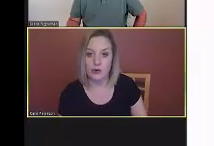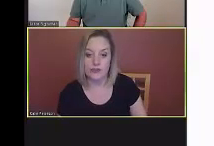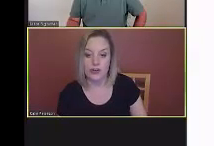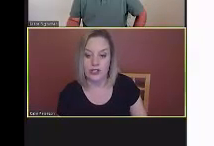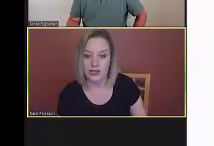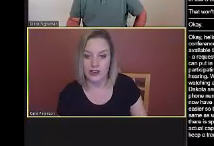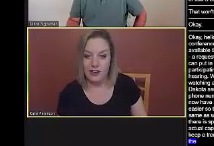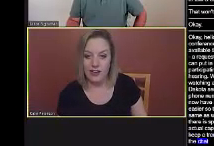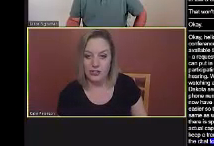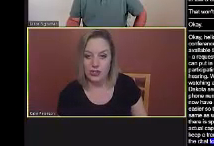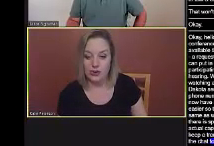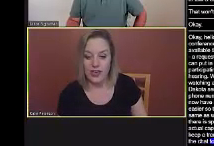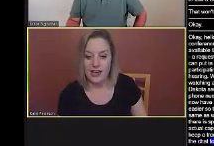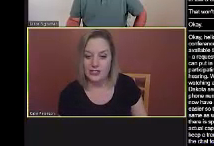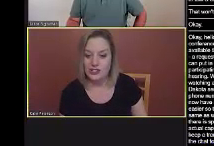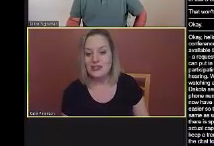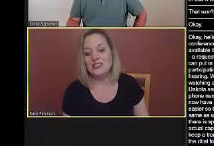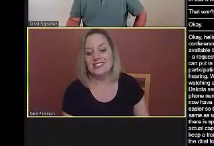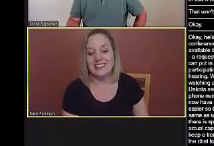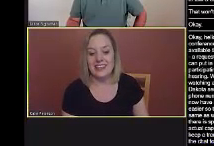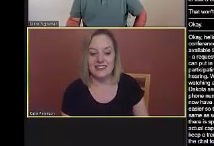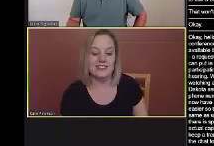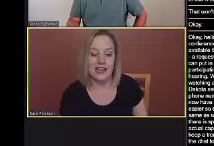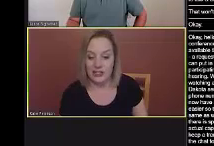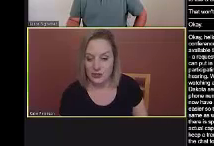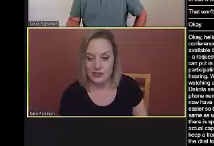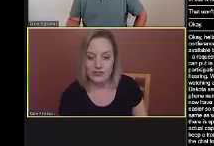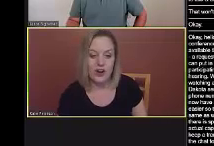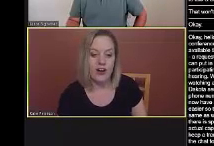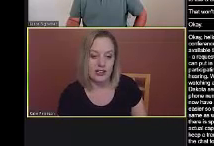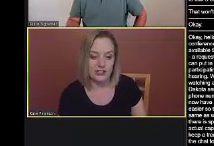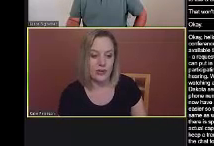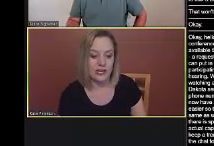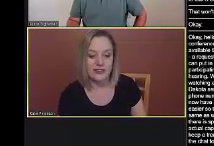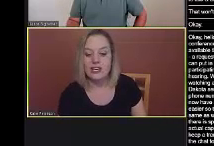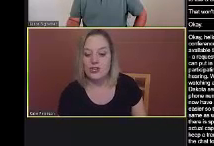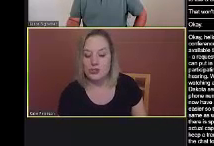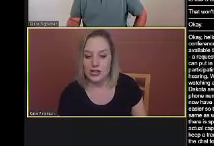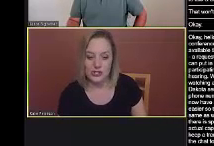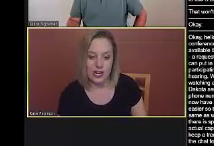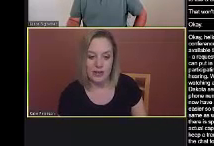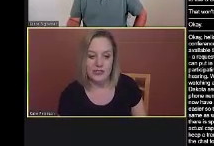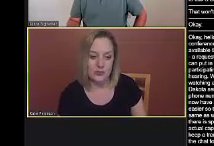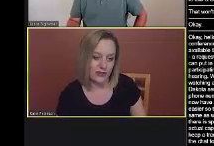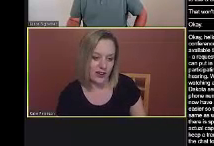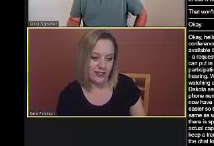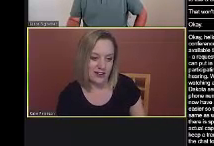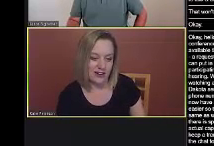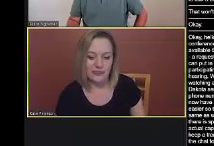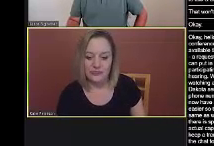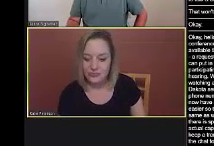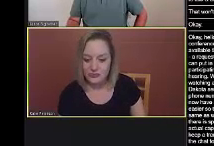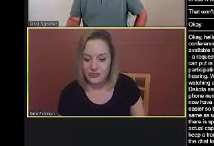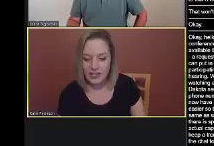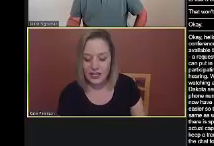to jump over and show that. So now you can see that this actual call has all been transcribed as we've gone